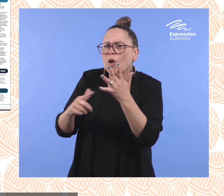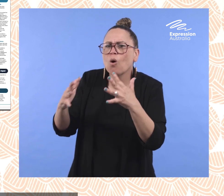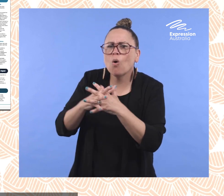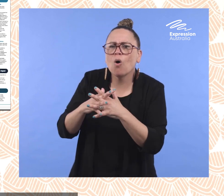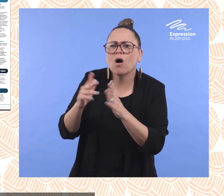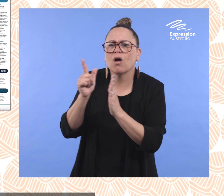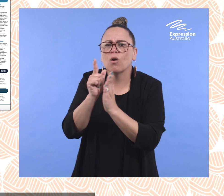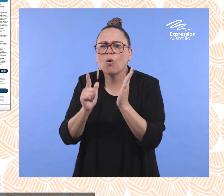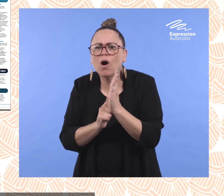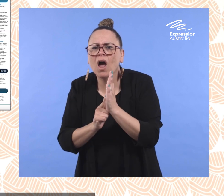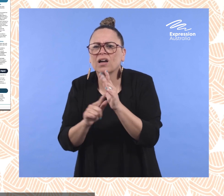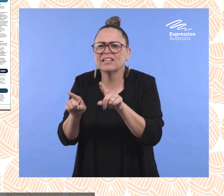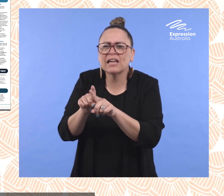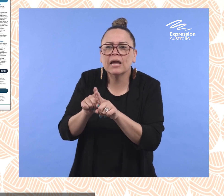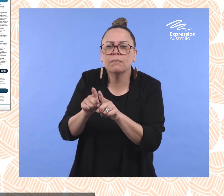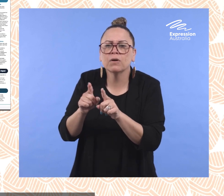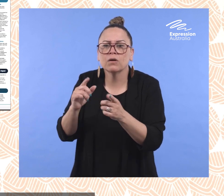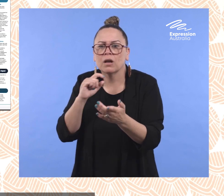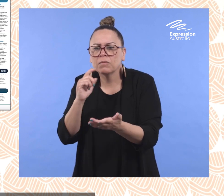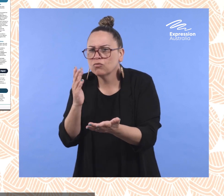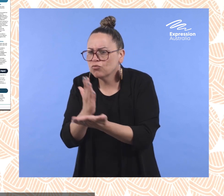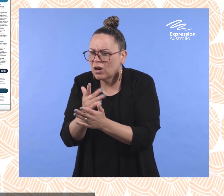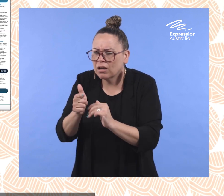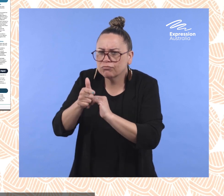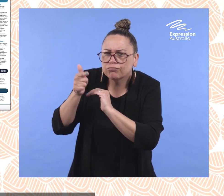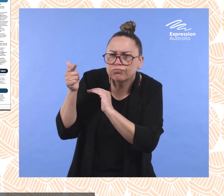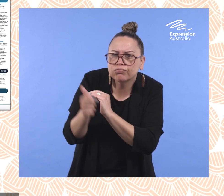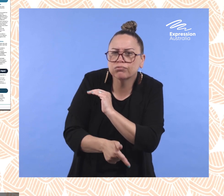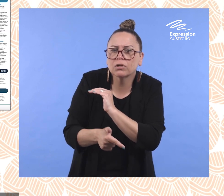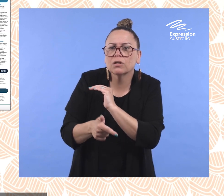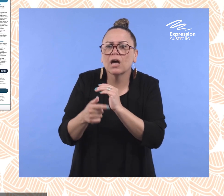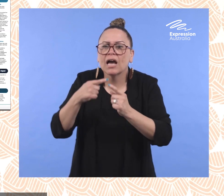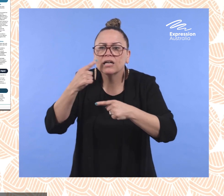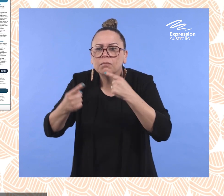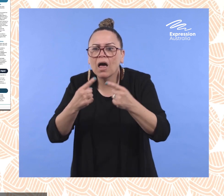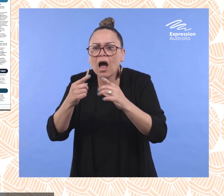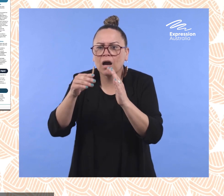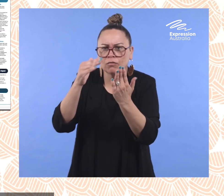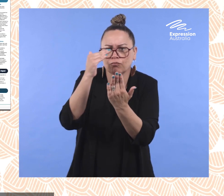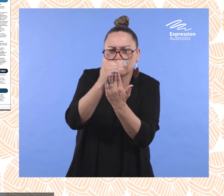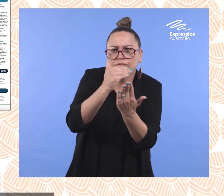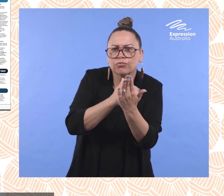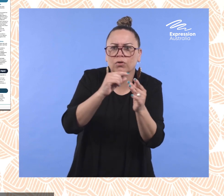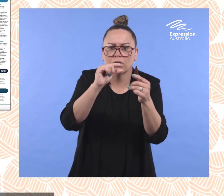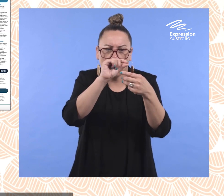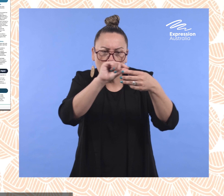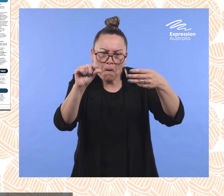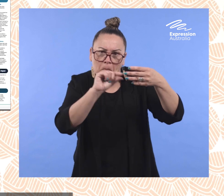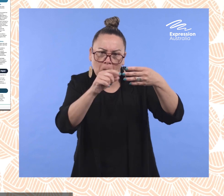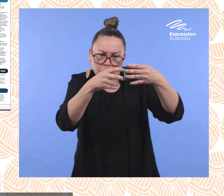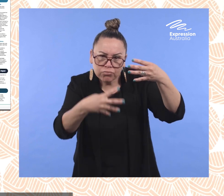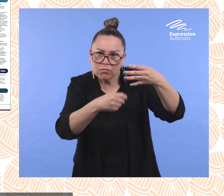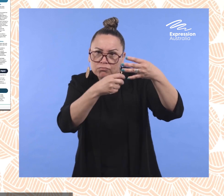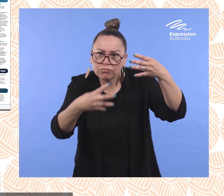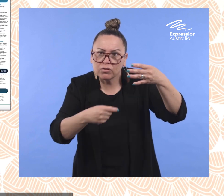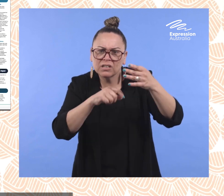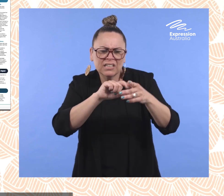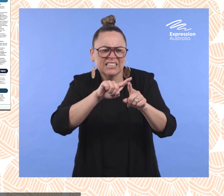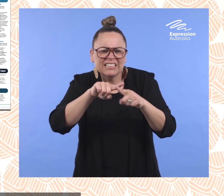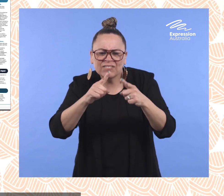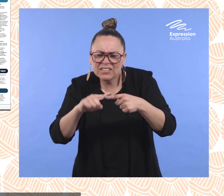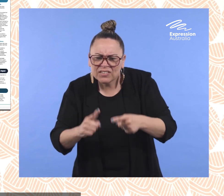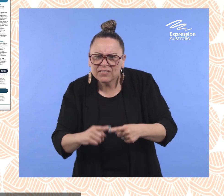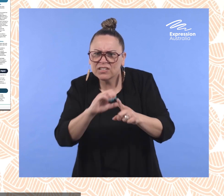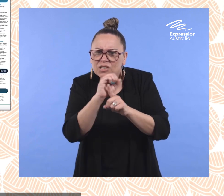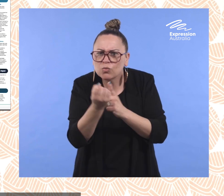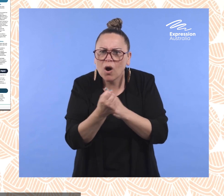laws, that it needs to some extent to be dynamic. Yeah, and you just need to state the principle, and then you can have cases